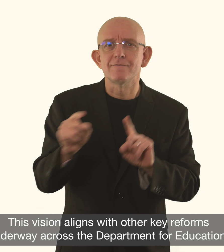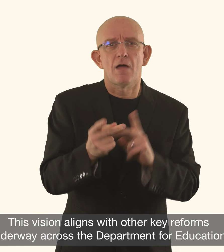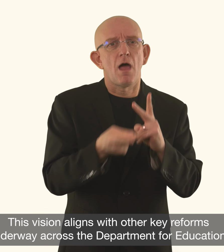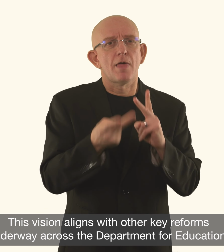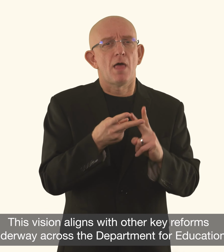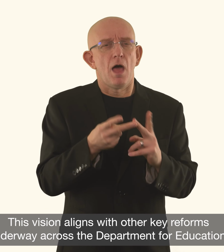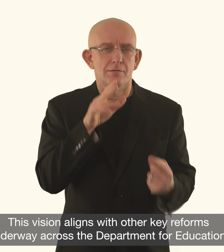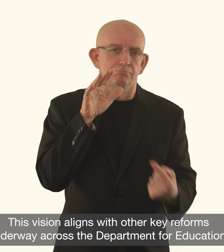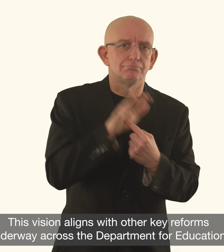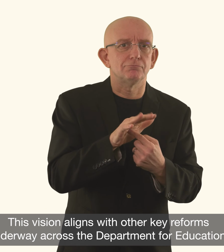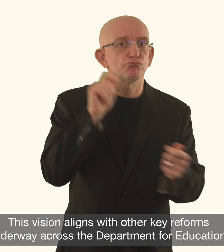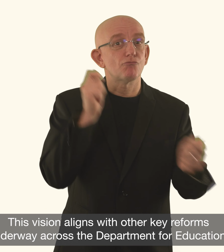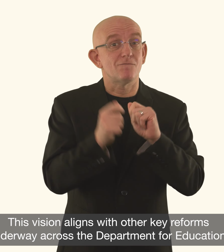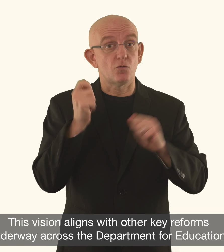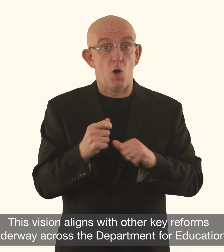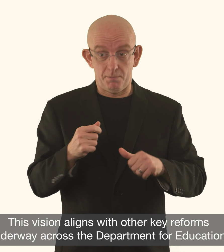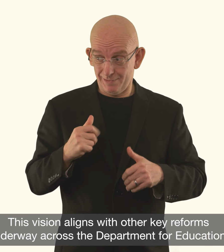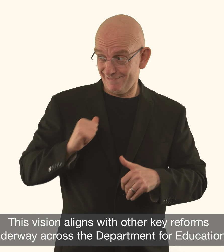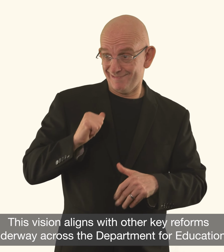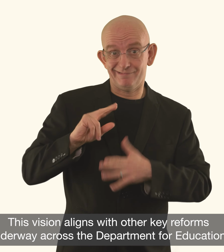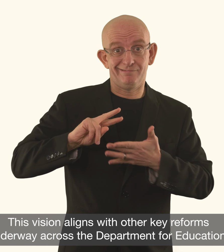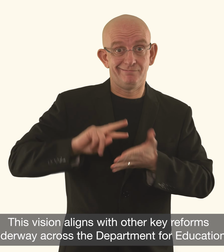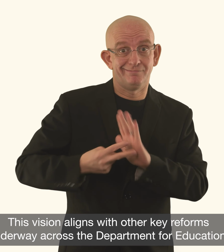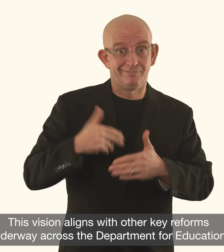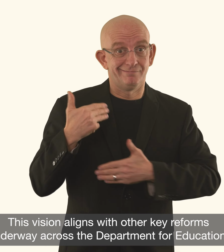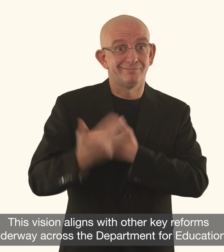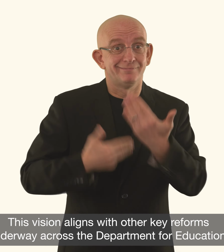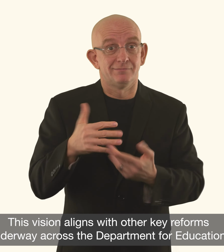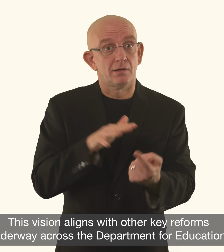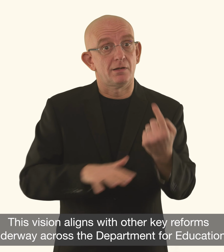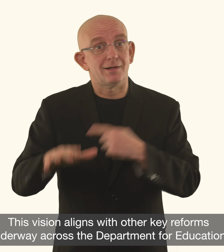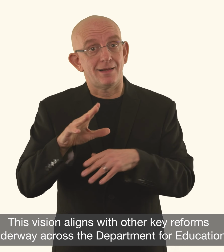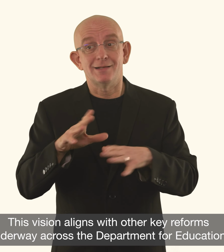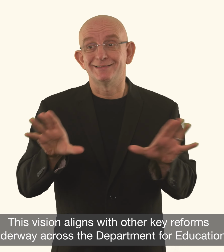This vision aligns with other key reforms underway across the Department for Education.